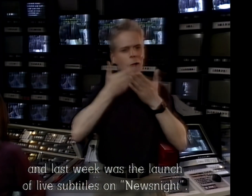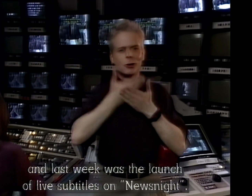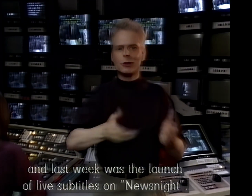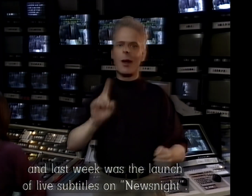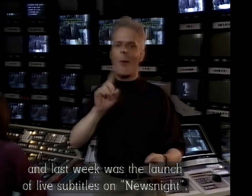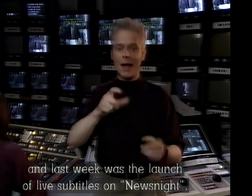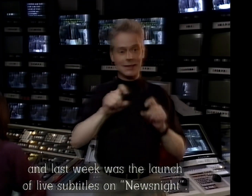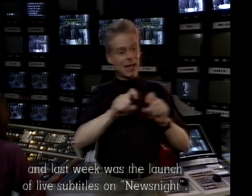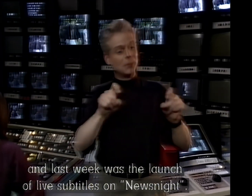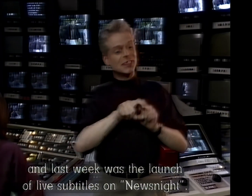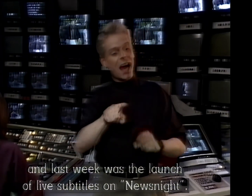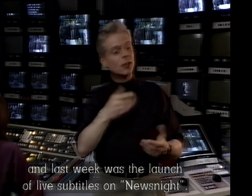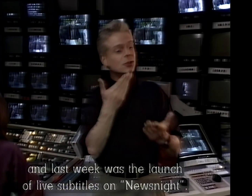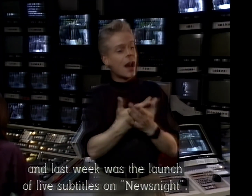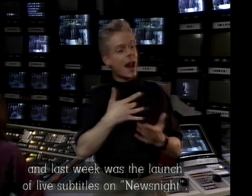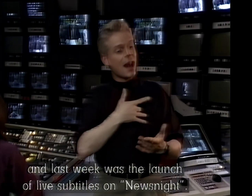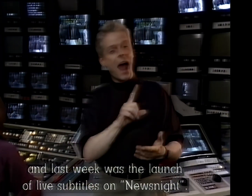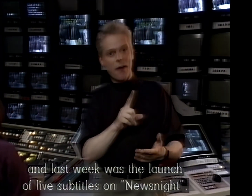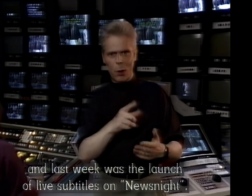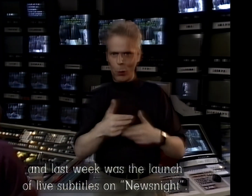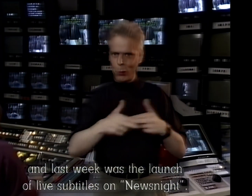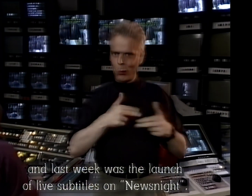week was the launch of live subtitles on Newsnight.